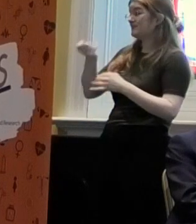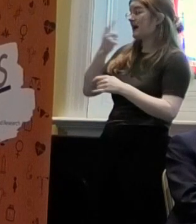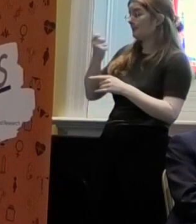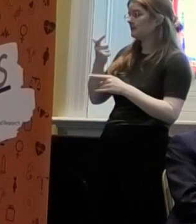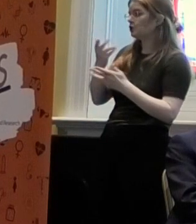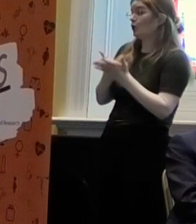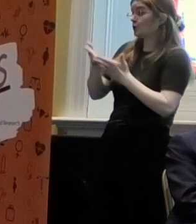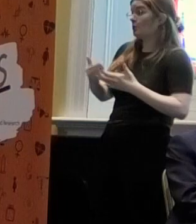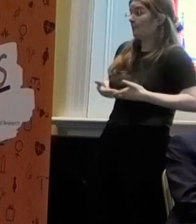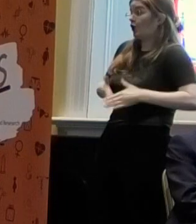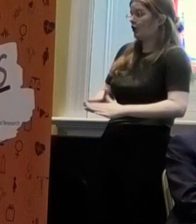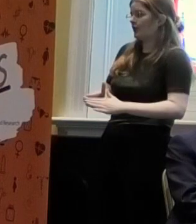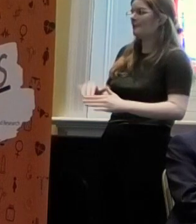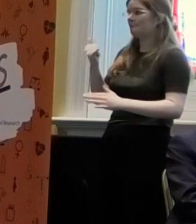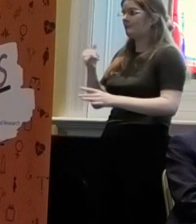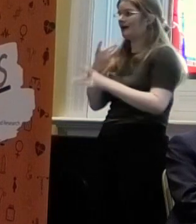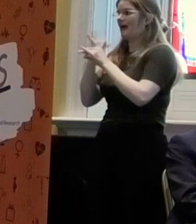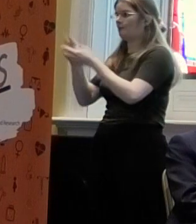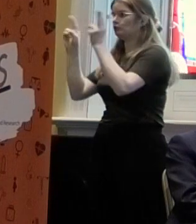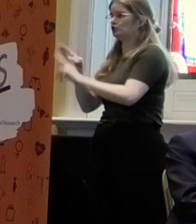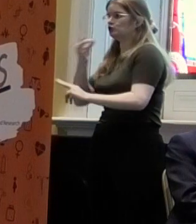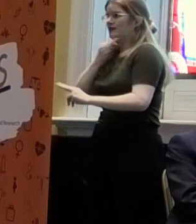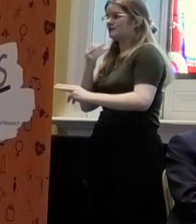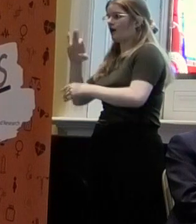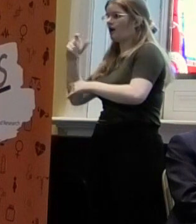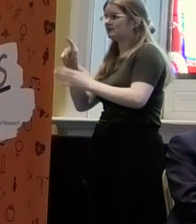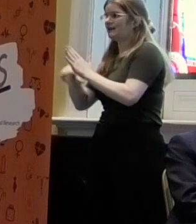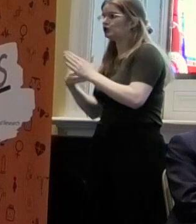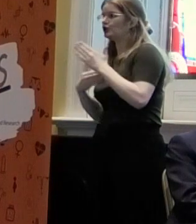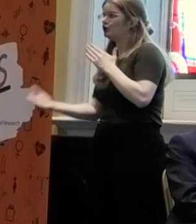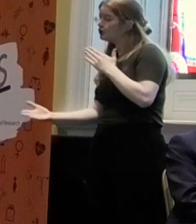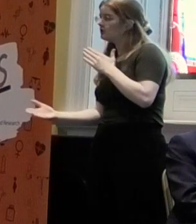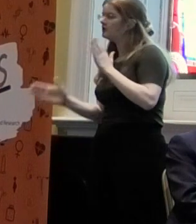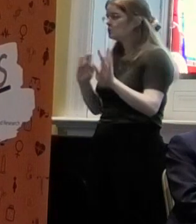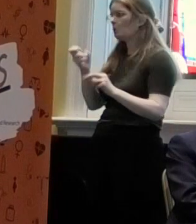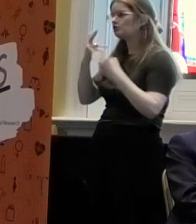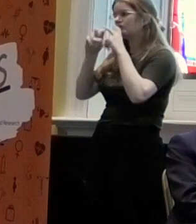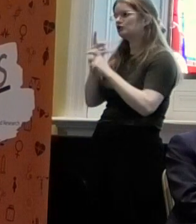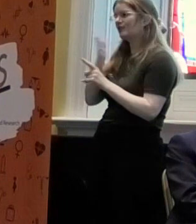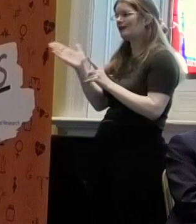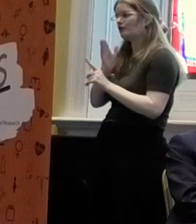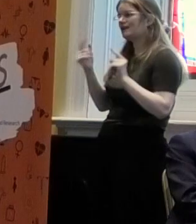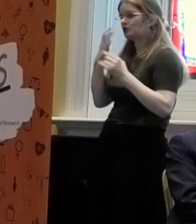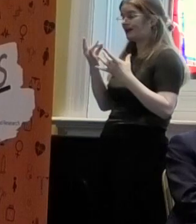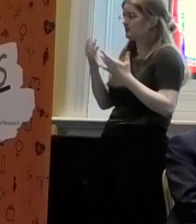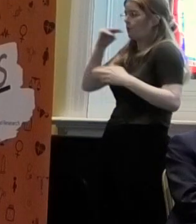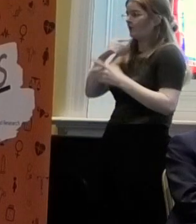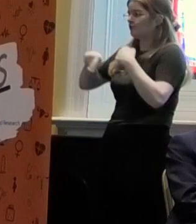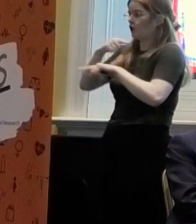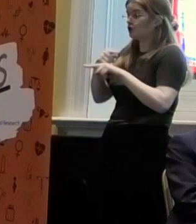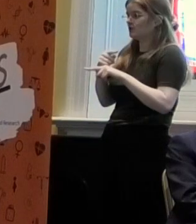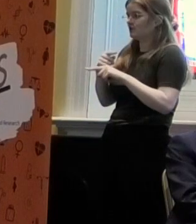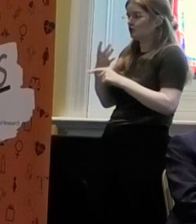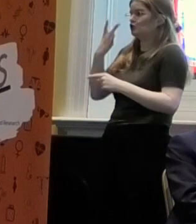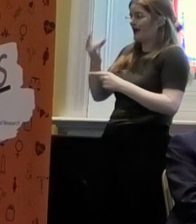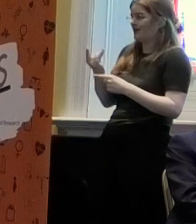birth can be associated with a lot of complications that are unpredictable, that increase the risk of blood clotting. And therefore, it's important to make a risk